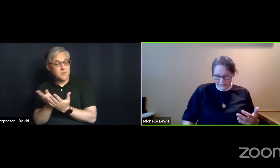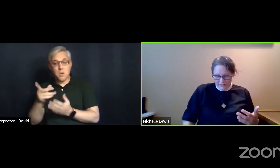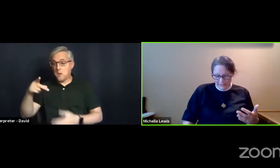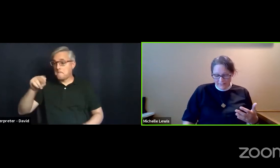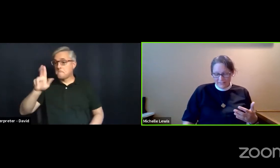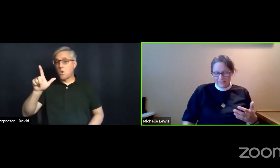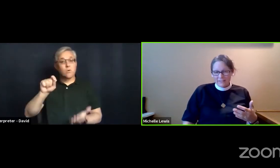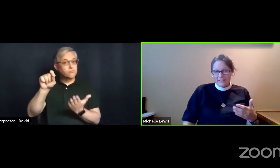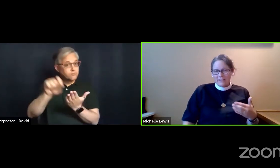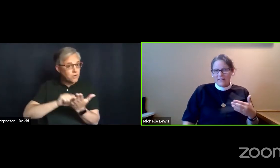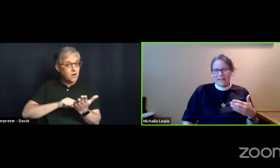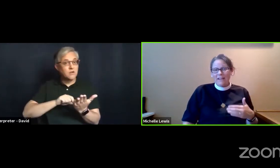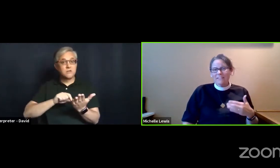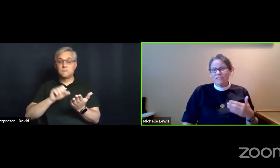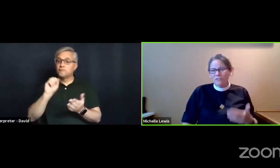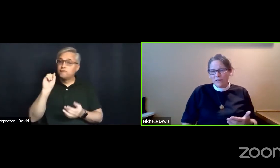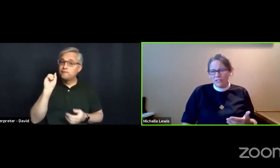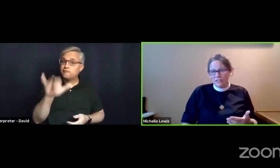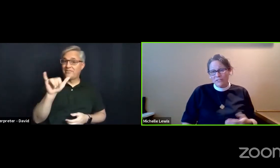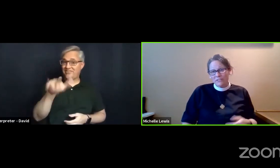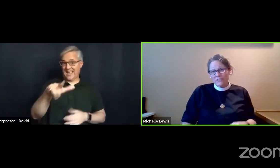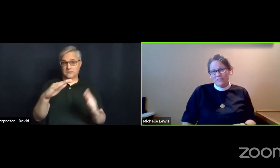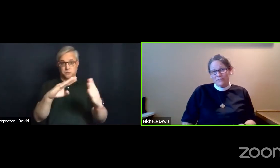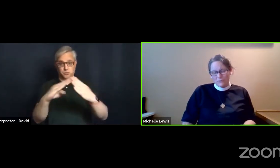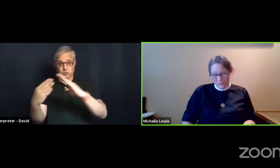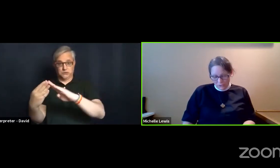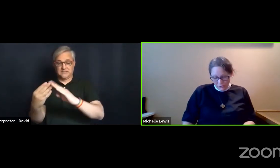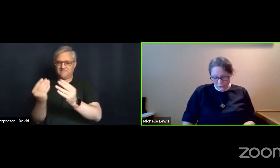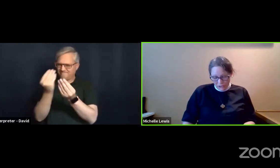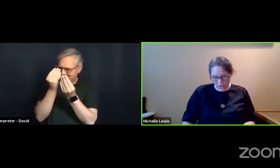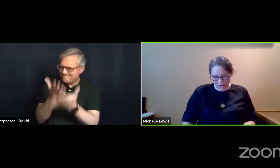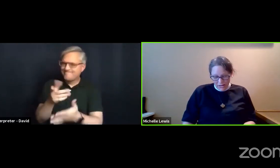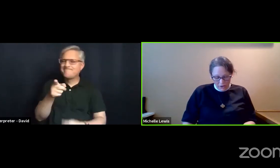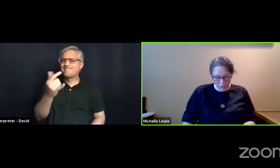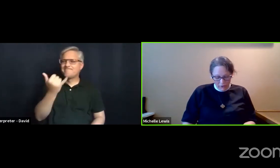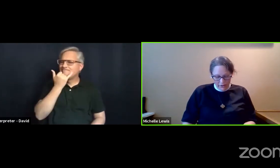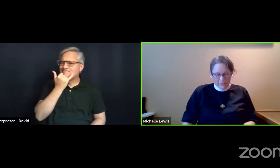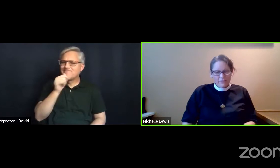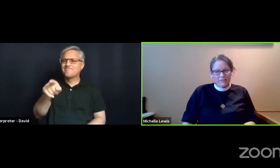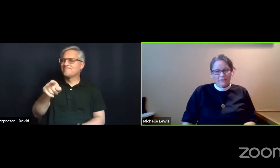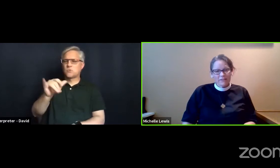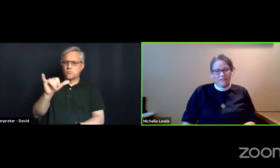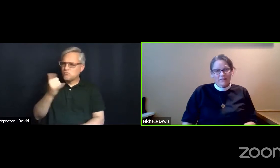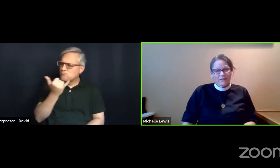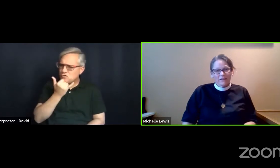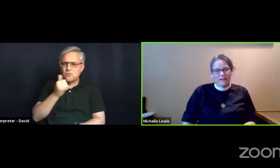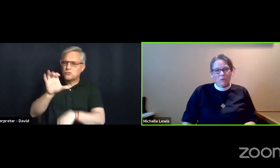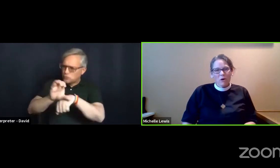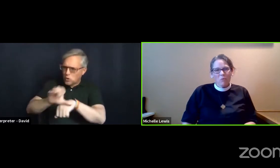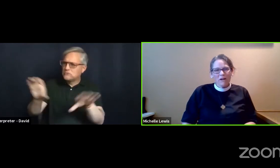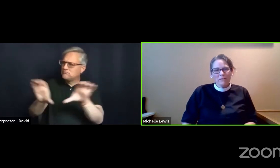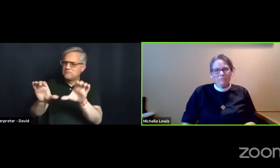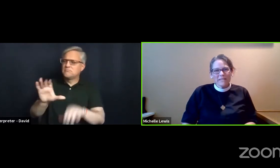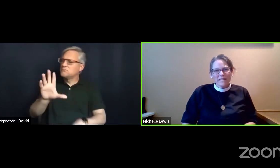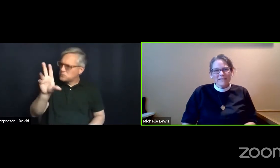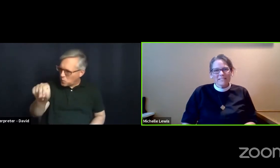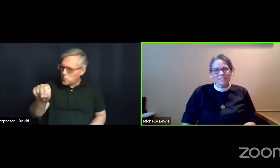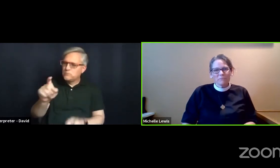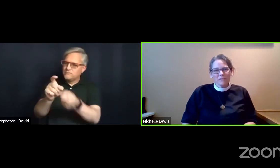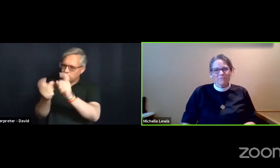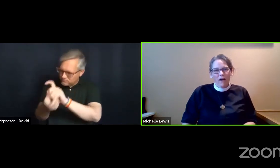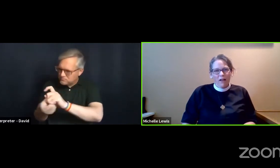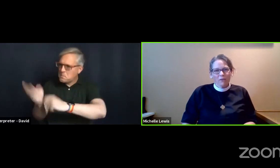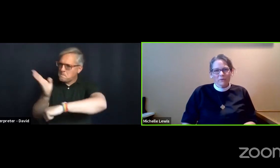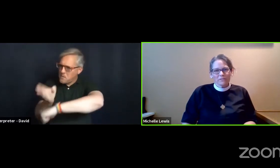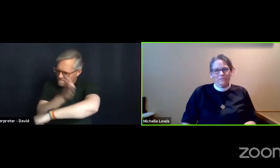correction and instructions to the church in Corinth about what it means to